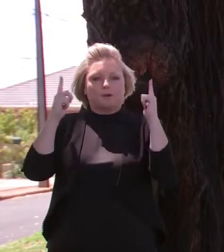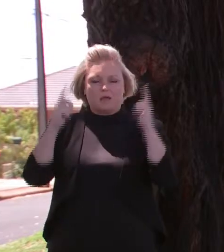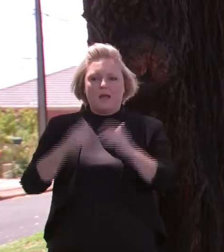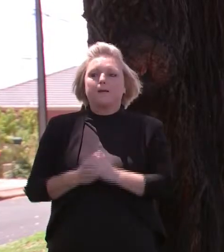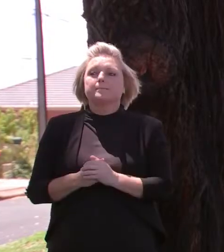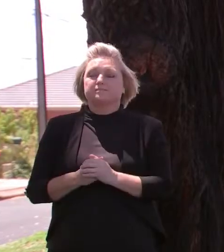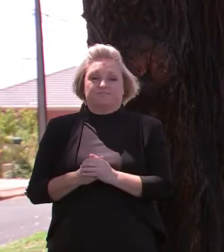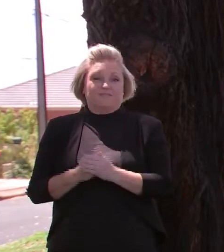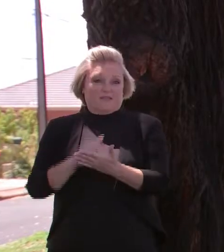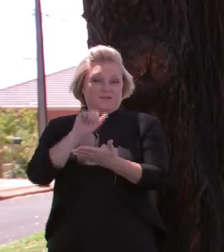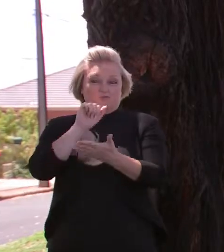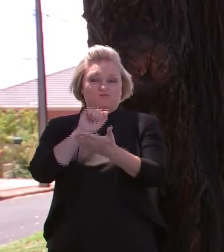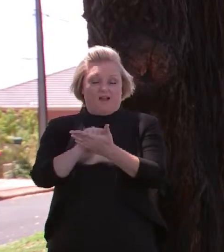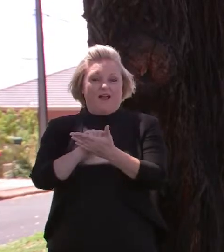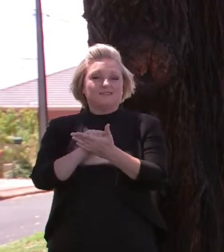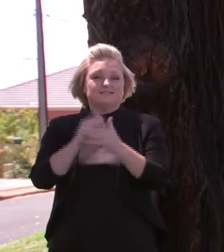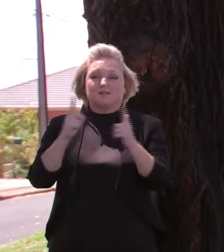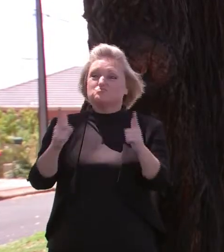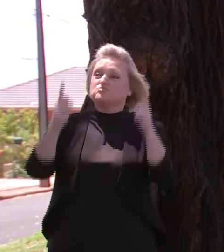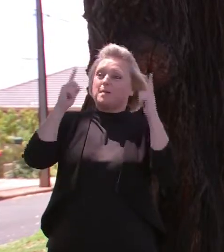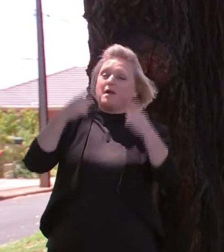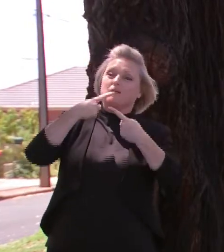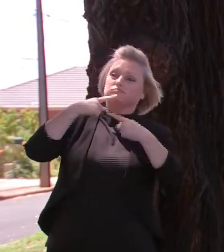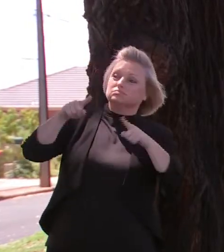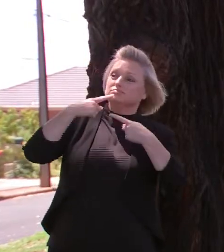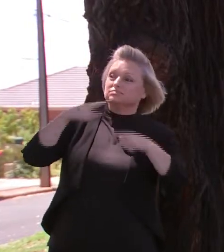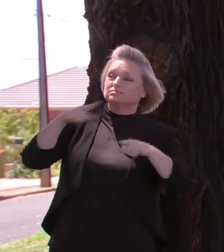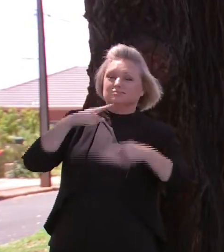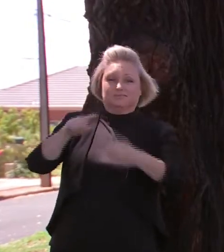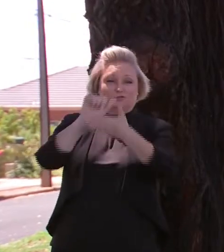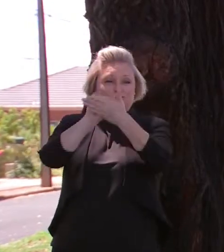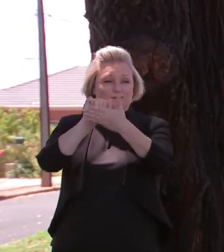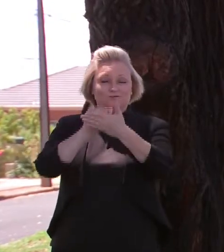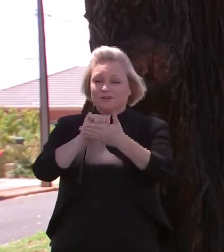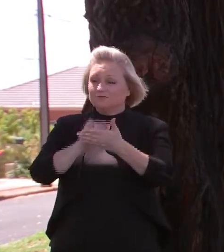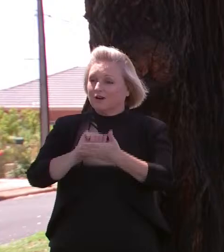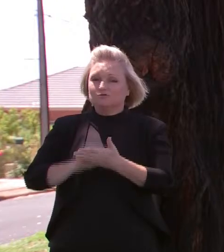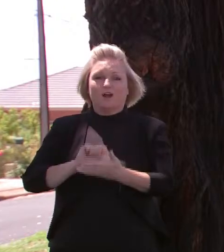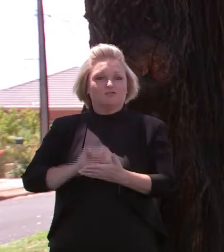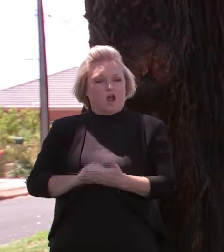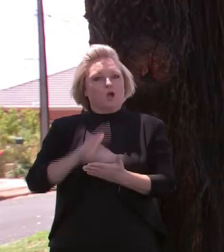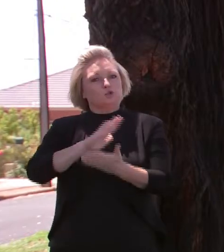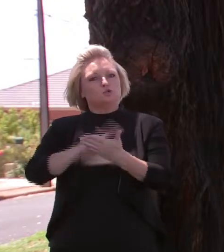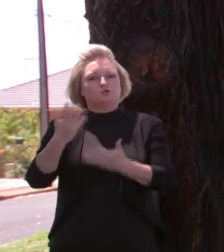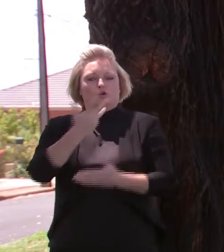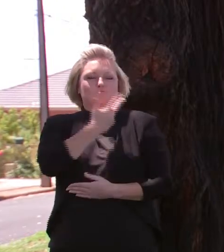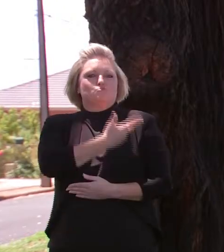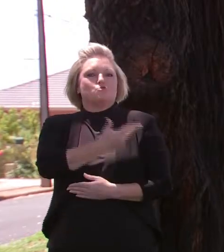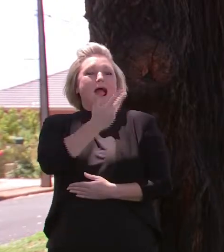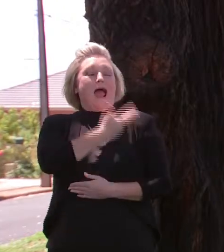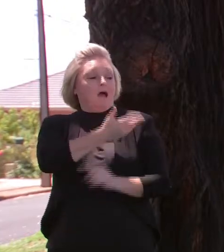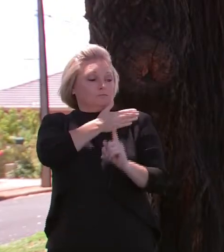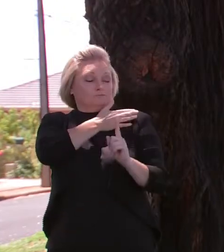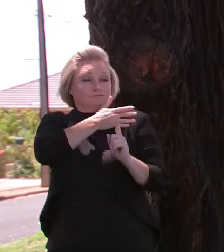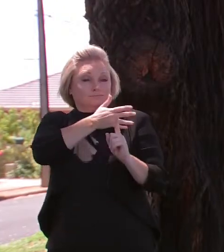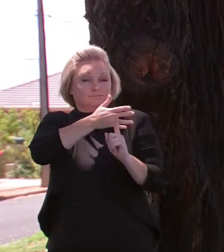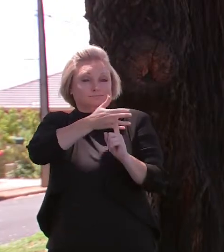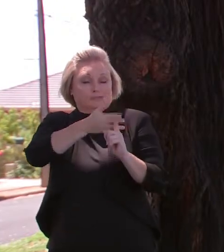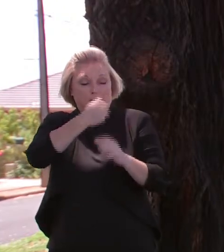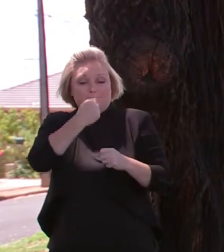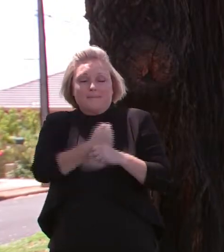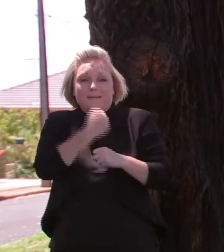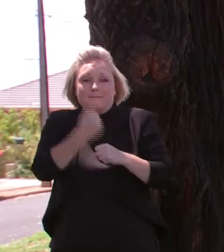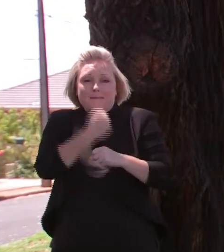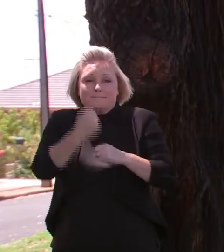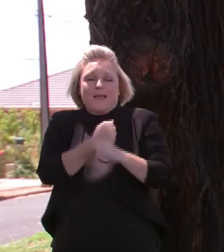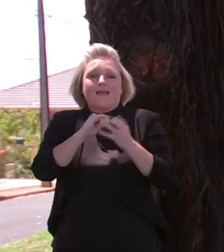obviously accurate, and we're really proud of the work that's been done by the Department for Education to prepare these Our Learning SA